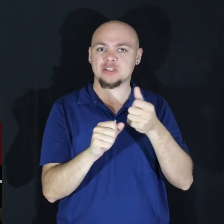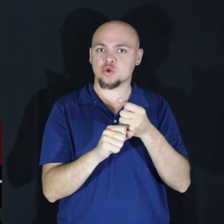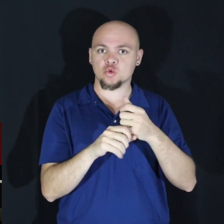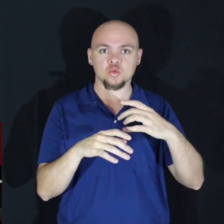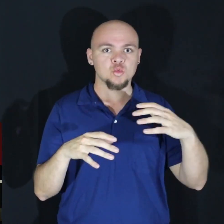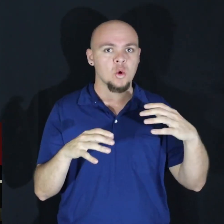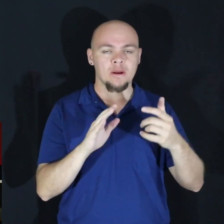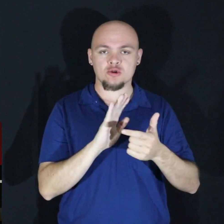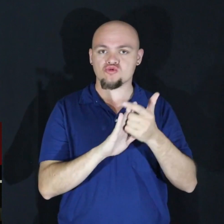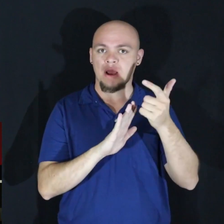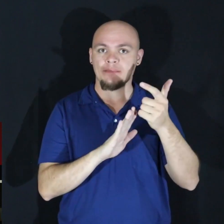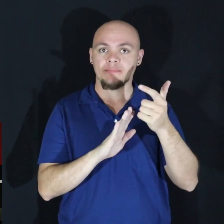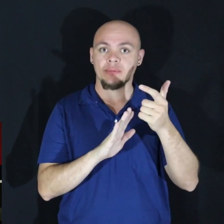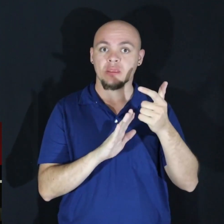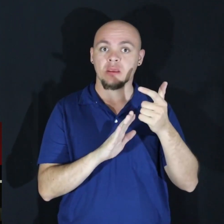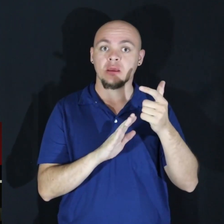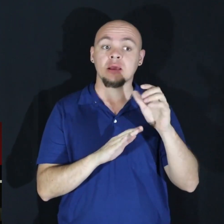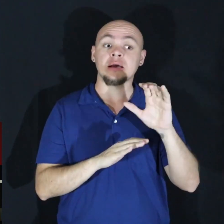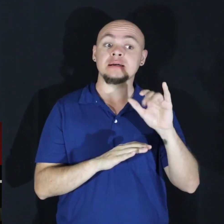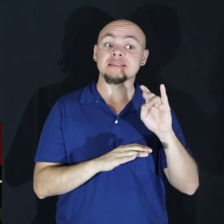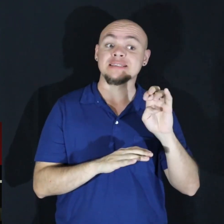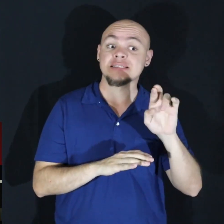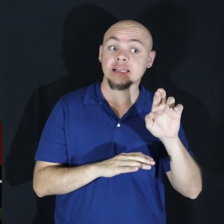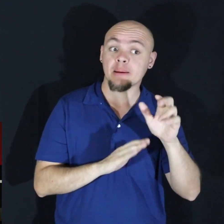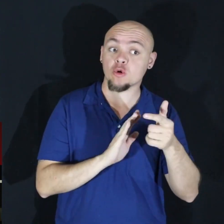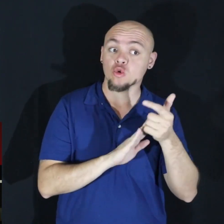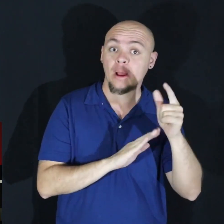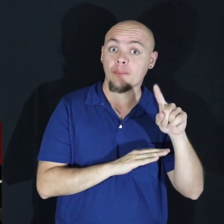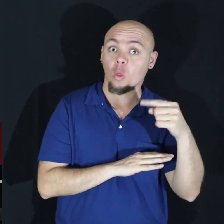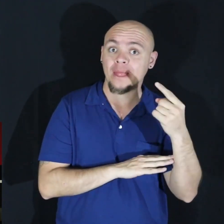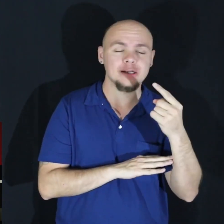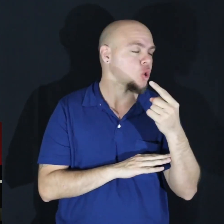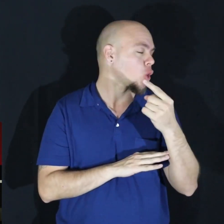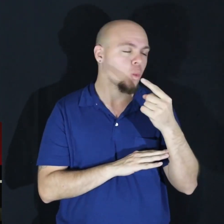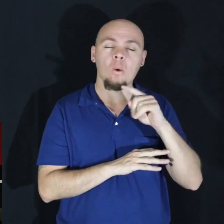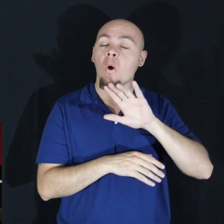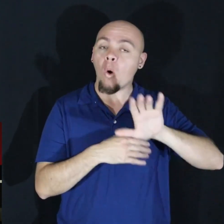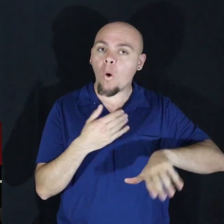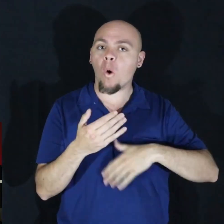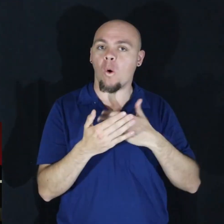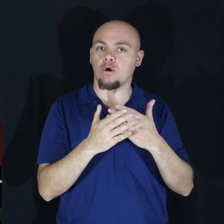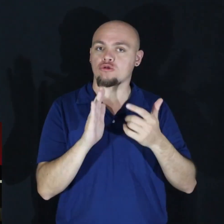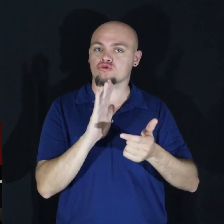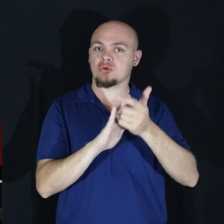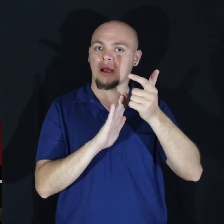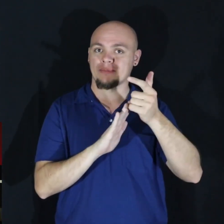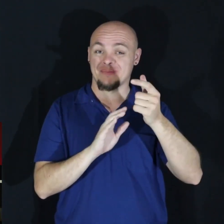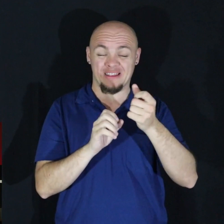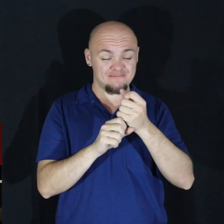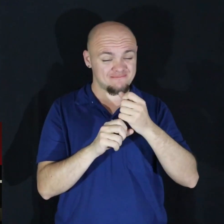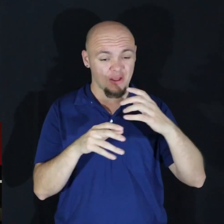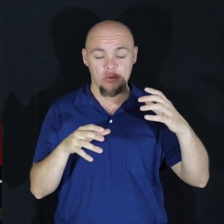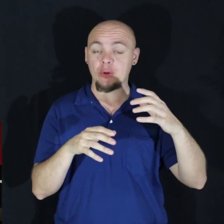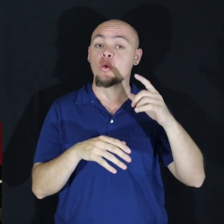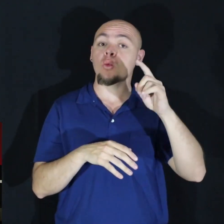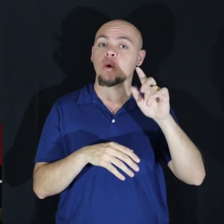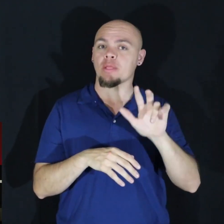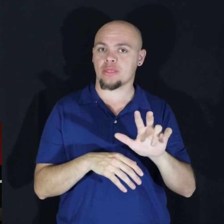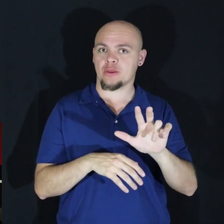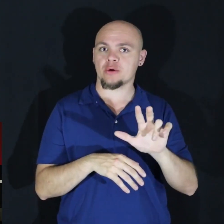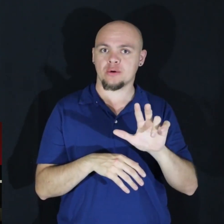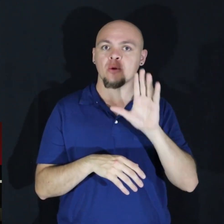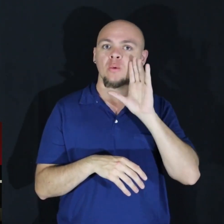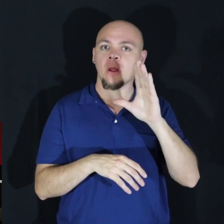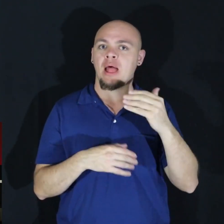now. Not fastest growing cybercrime, fastest growing crime. A third of us in this room will have our